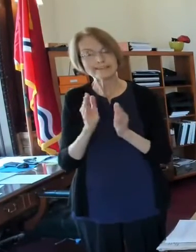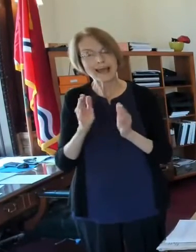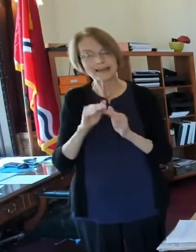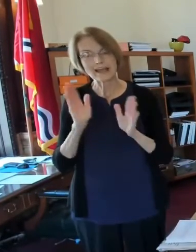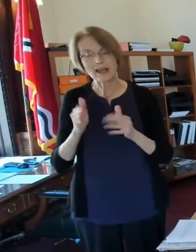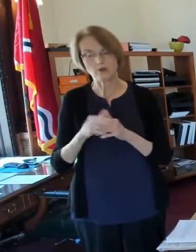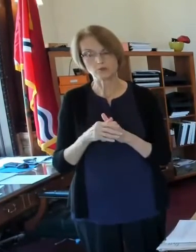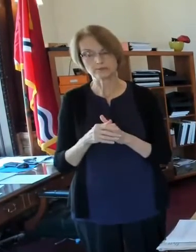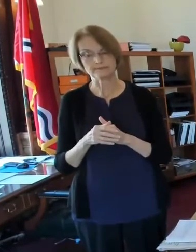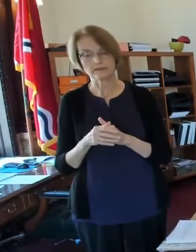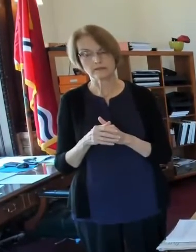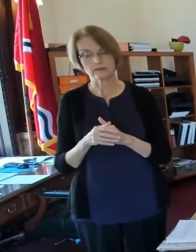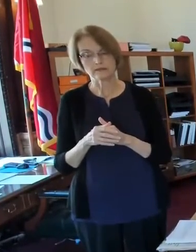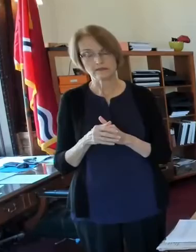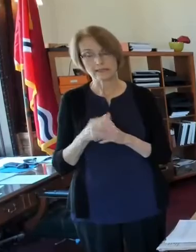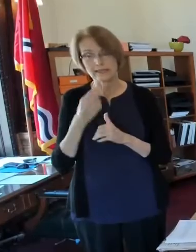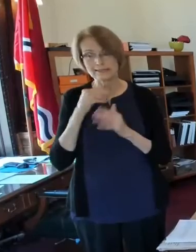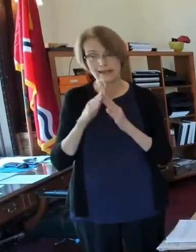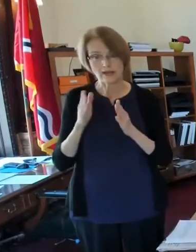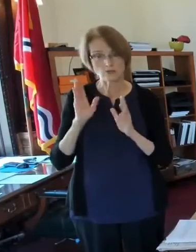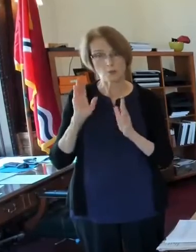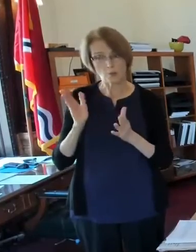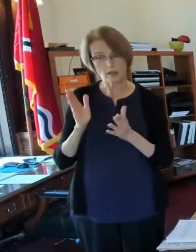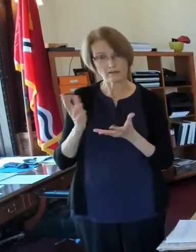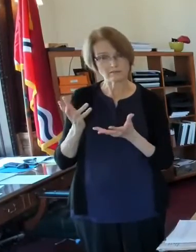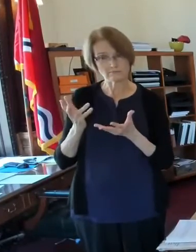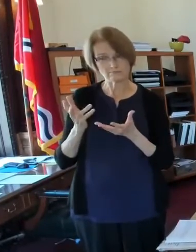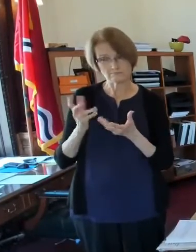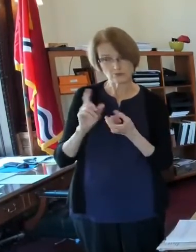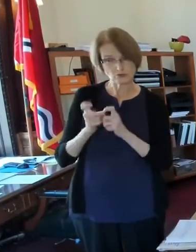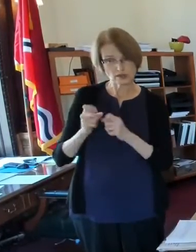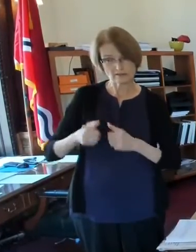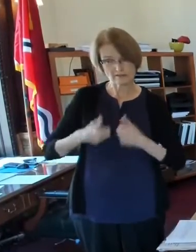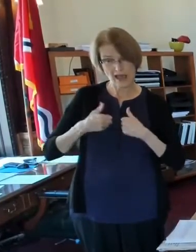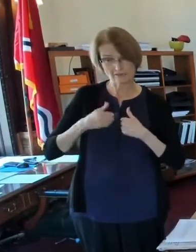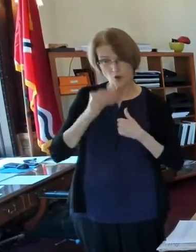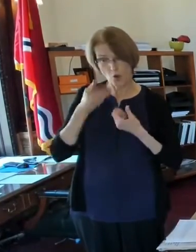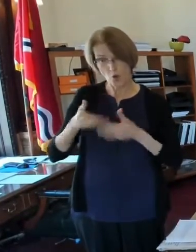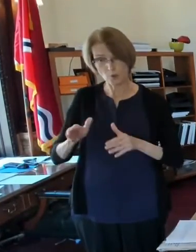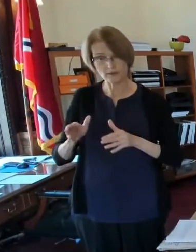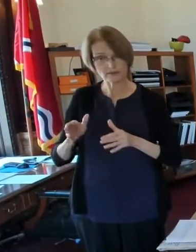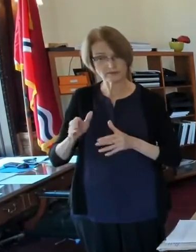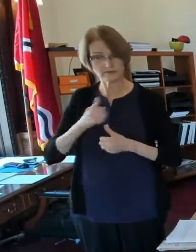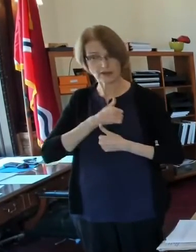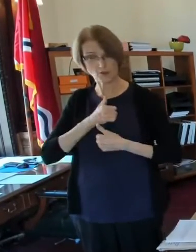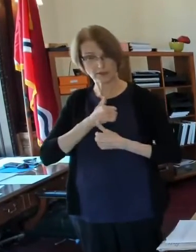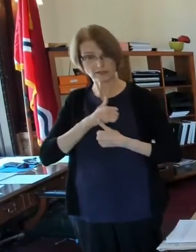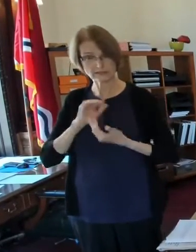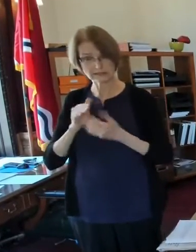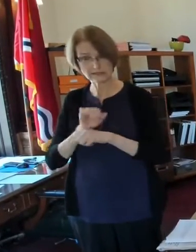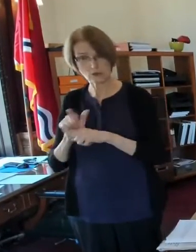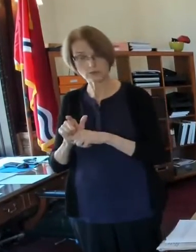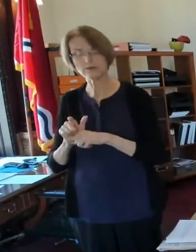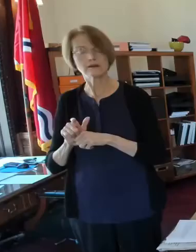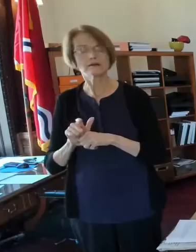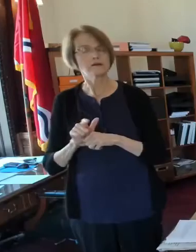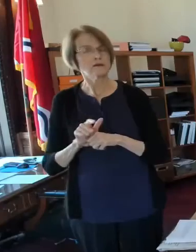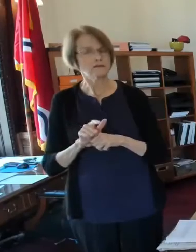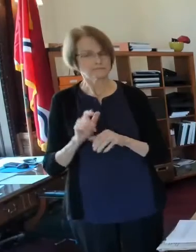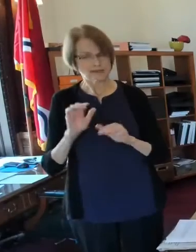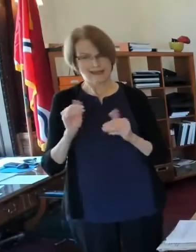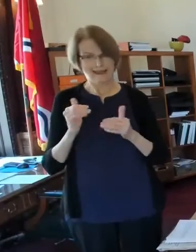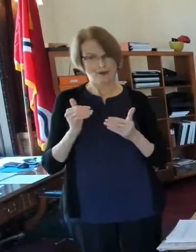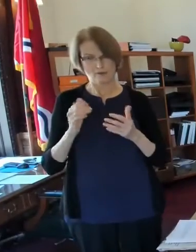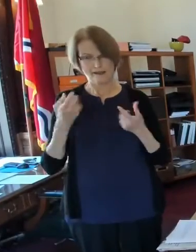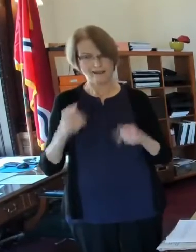think this is going to make for homeless veterans in the city of St. Louis, and how did the project come about? Well, the project